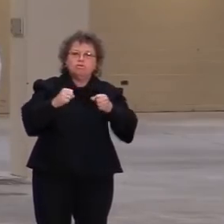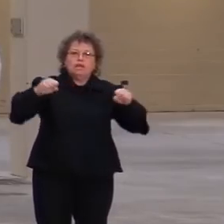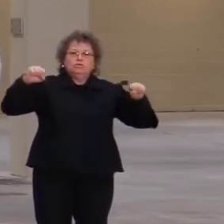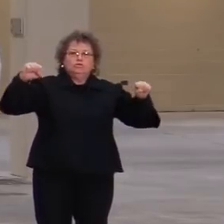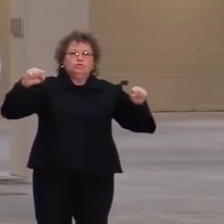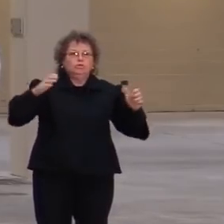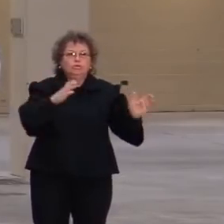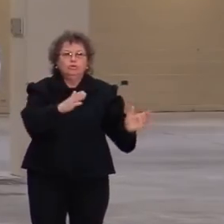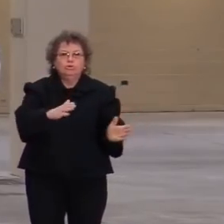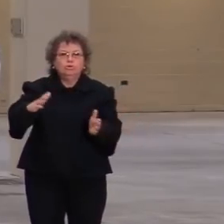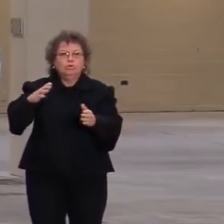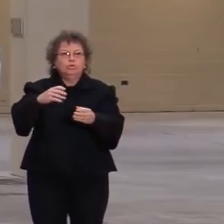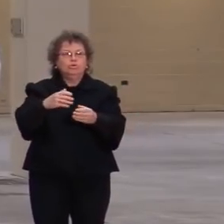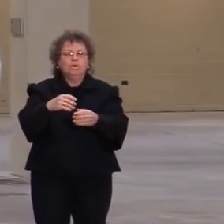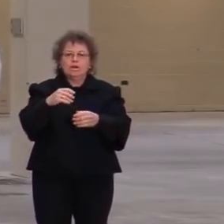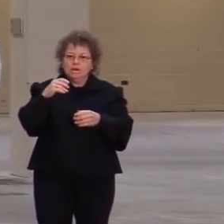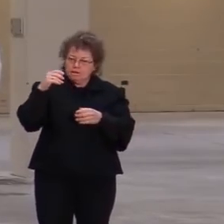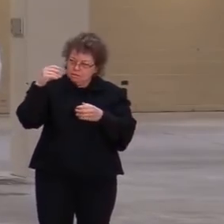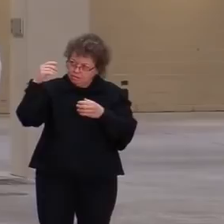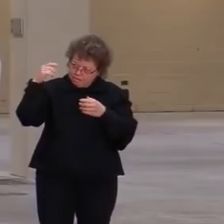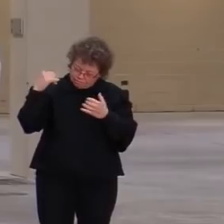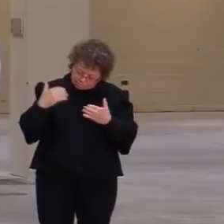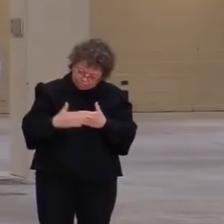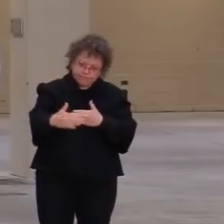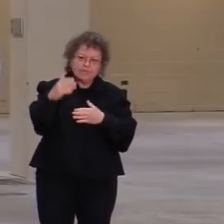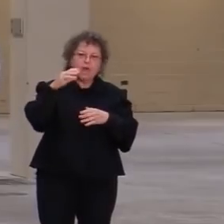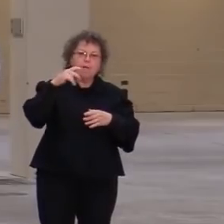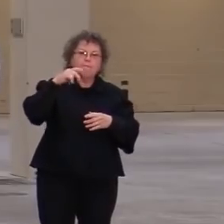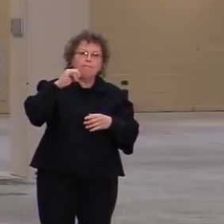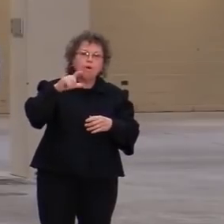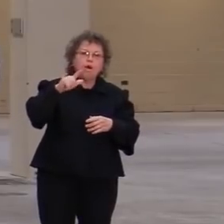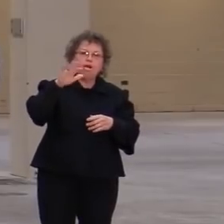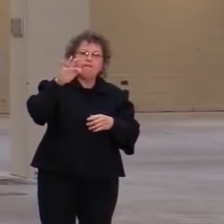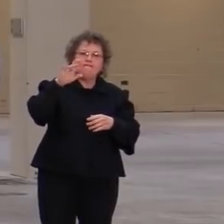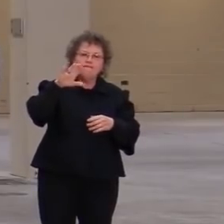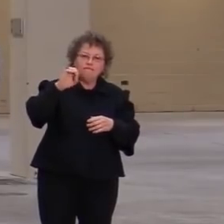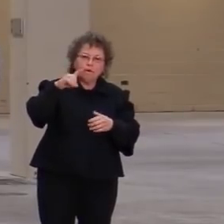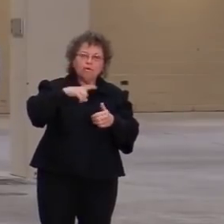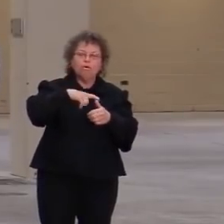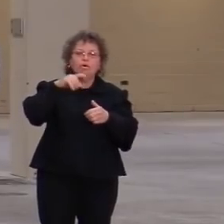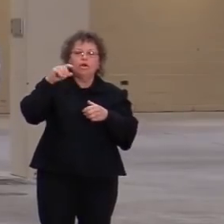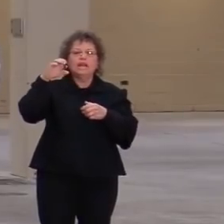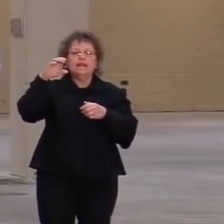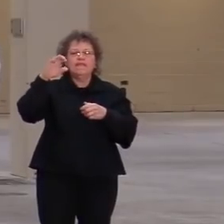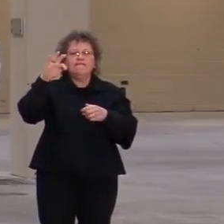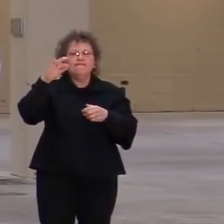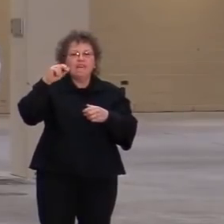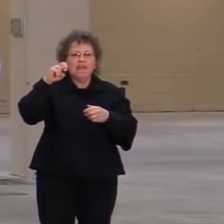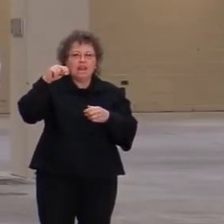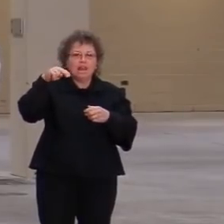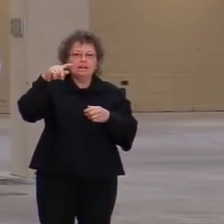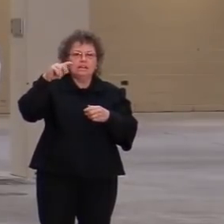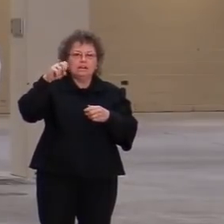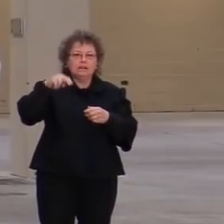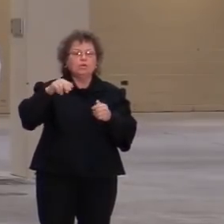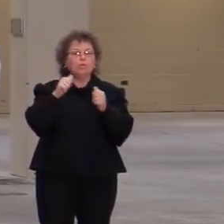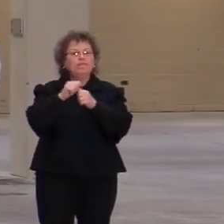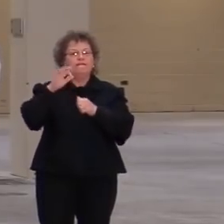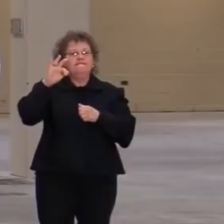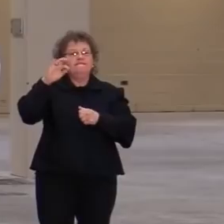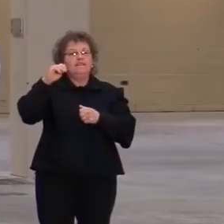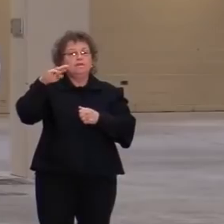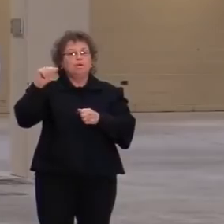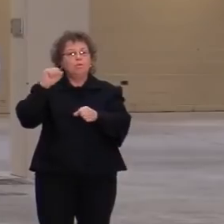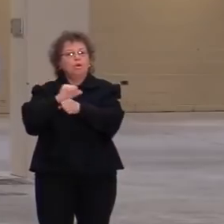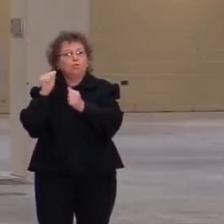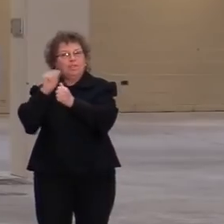and Paul Ford and their incredible team at FEMA have been working around the clock with federal agencies,